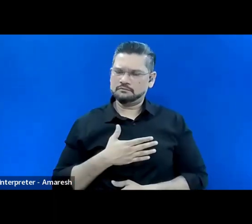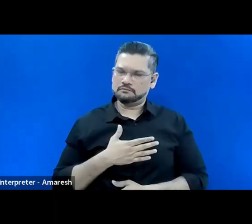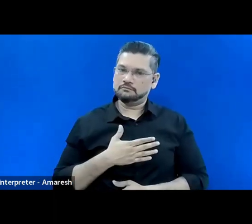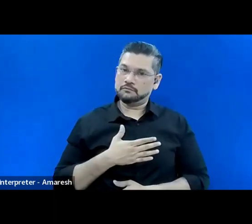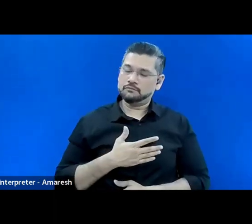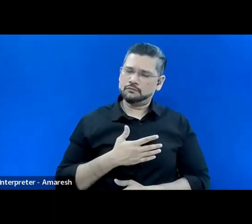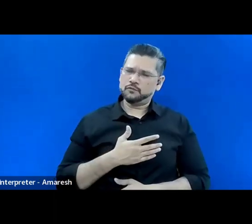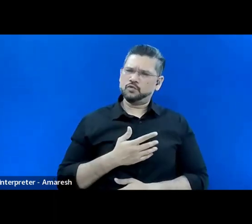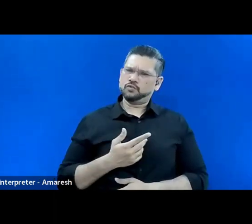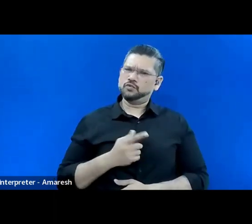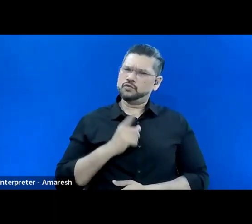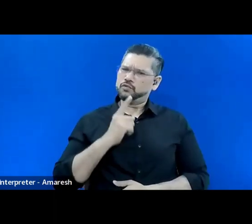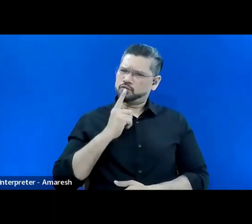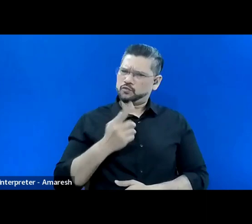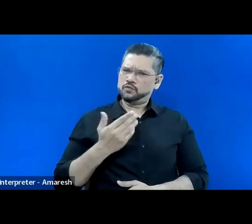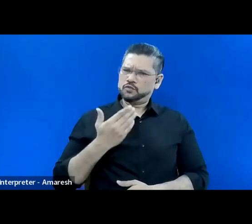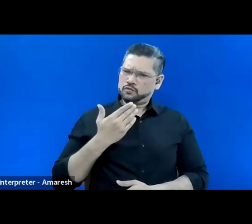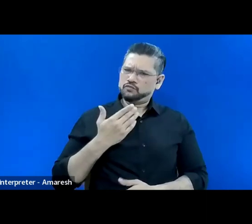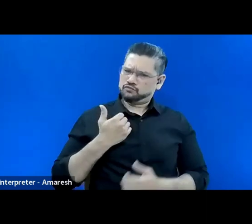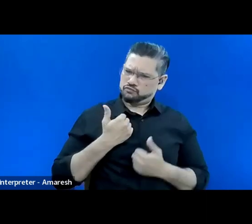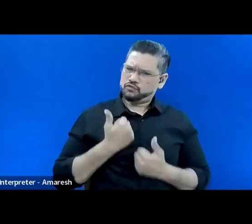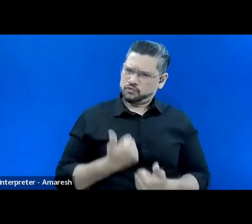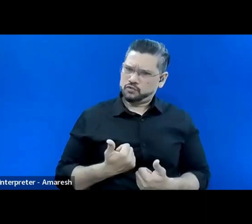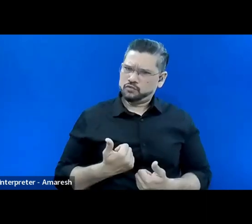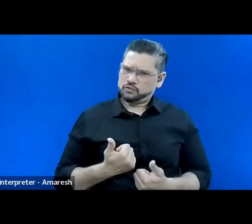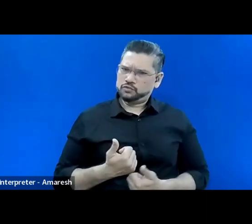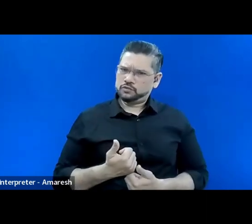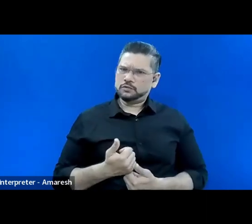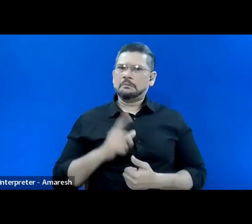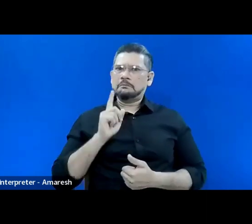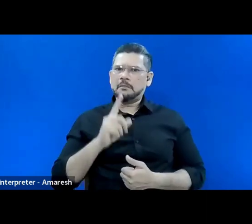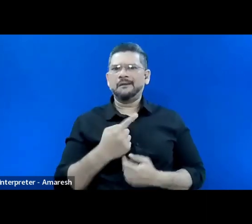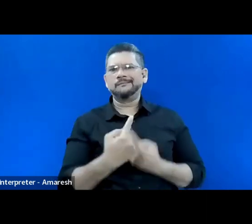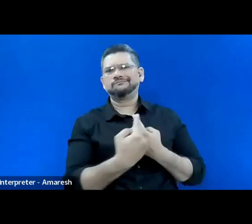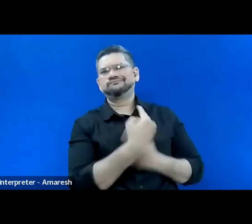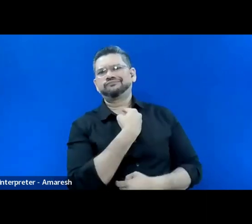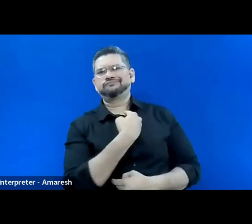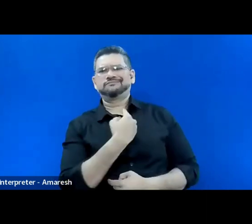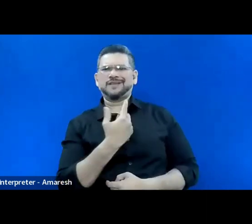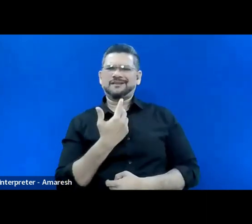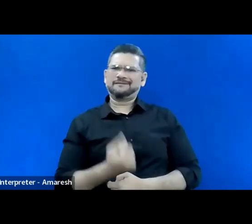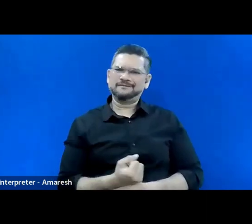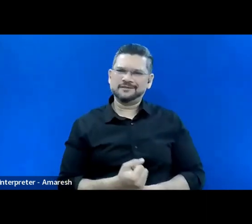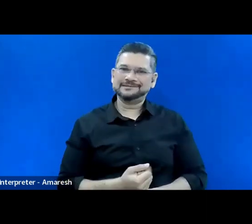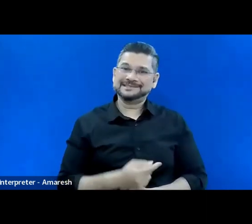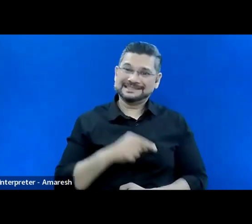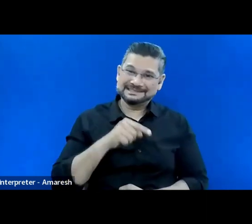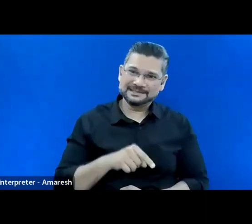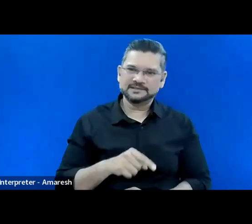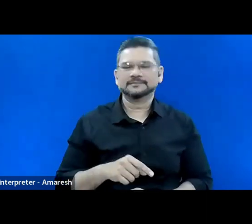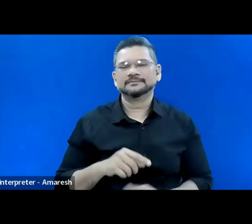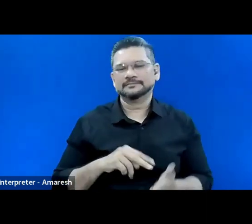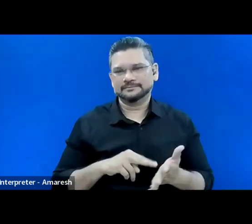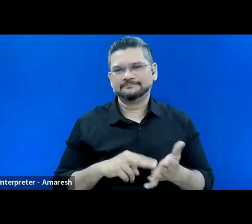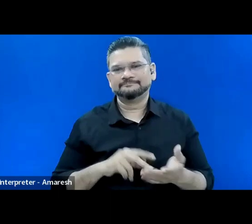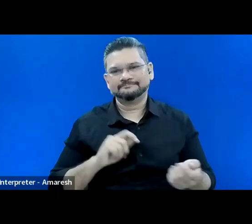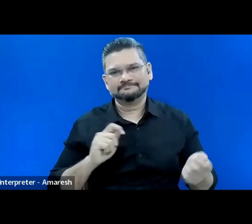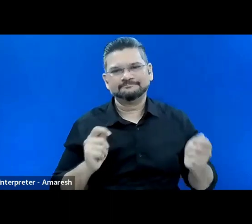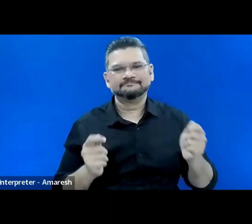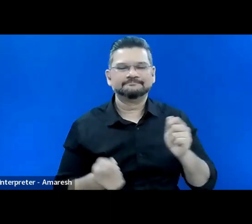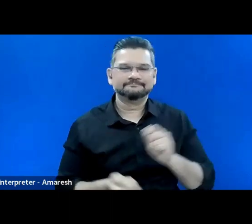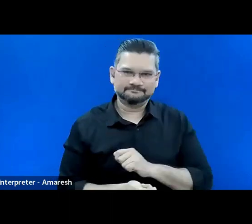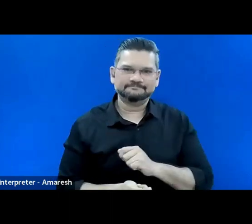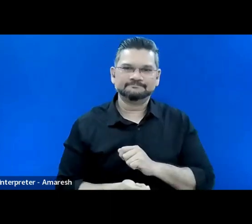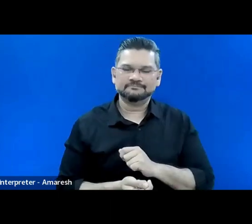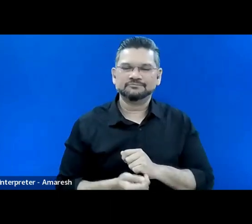know, still could be a weapon used against you. And so we need to start overhauling and looking at sensitivity to inject back into